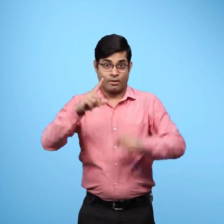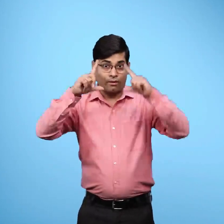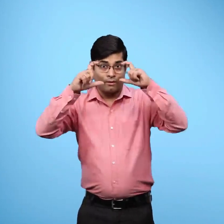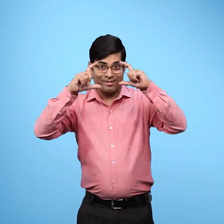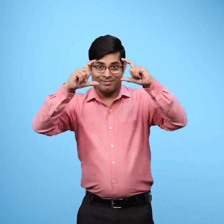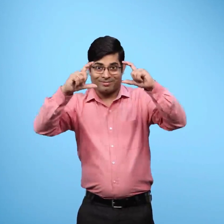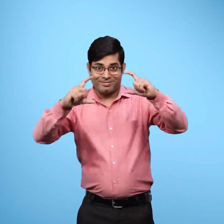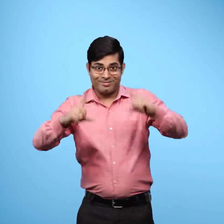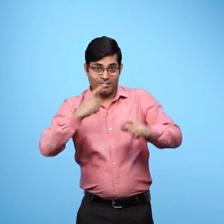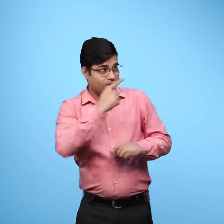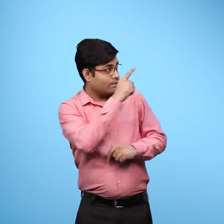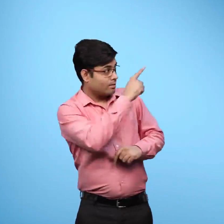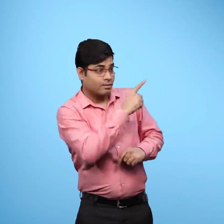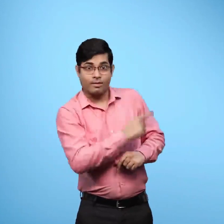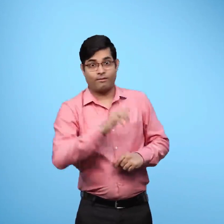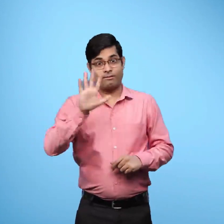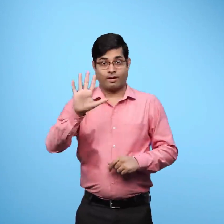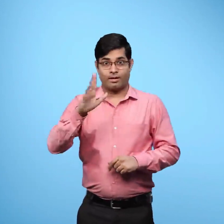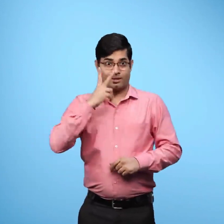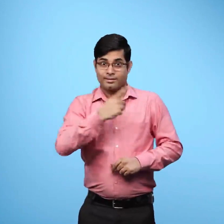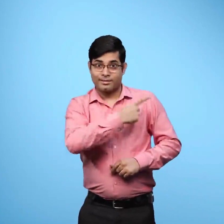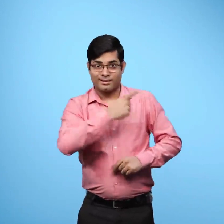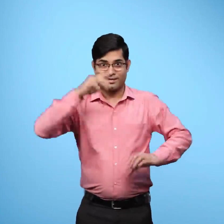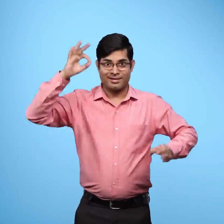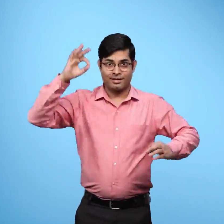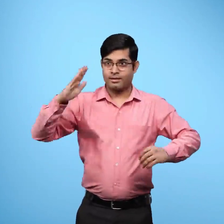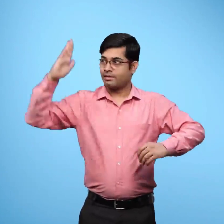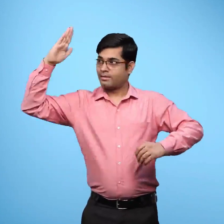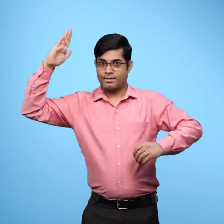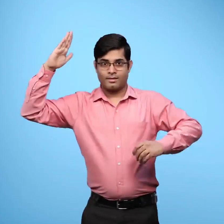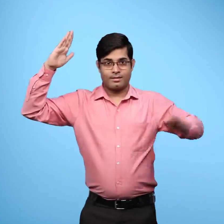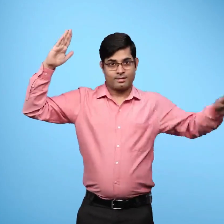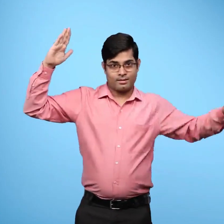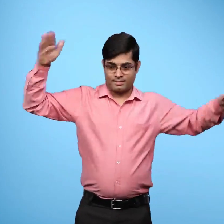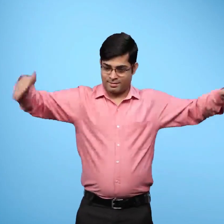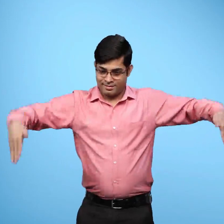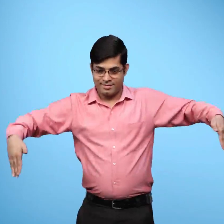There are 5 pictures showing 5 dance postures.